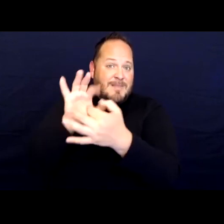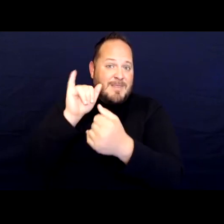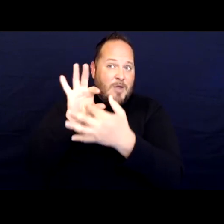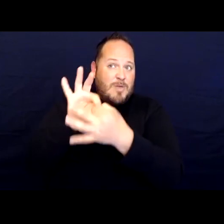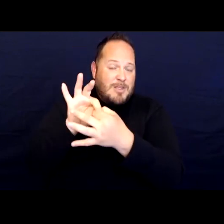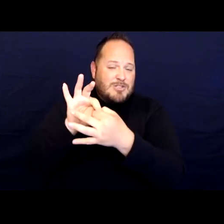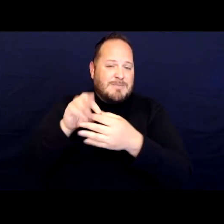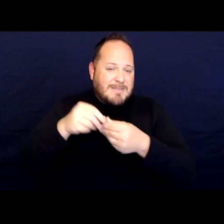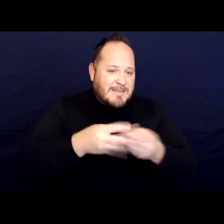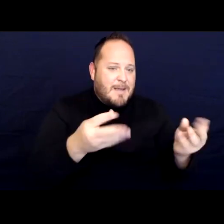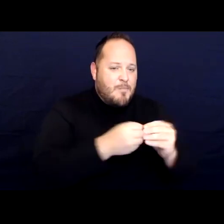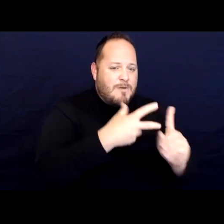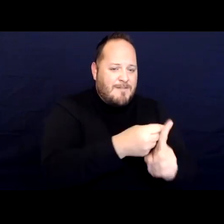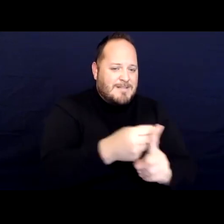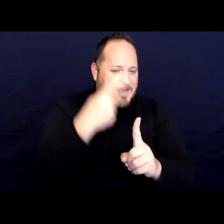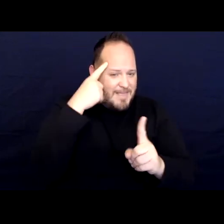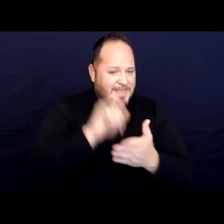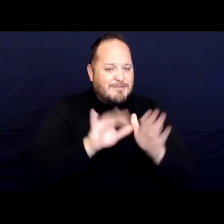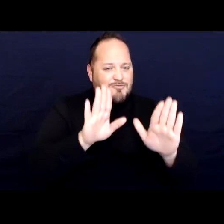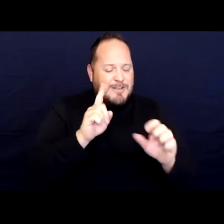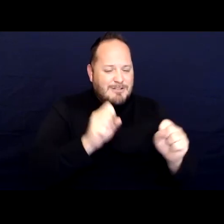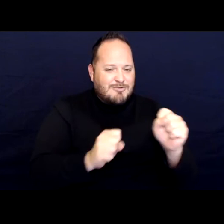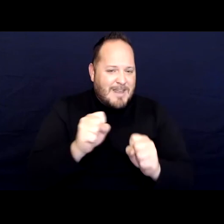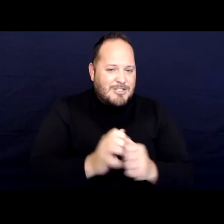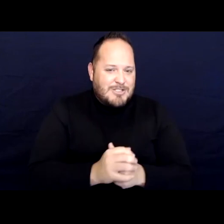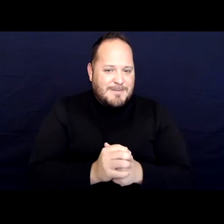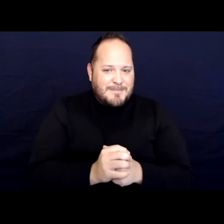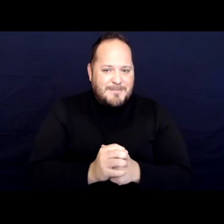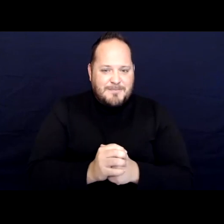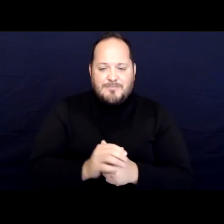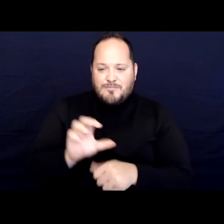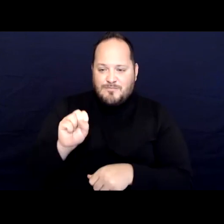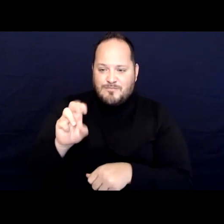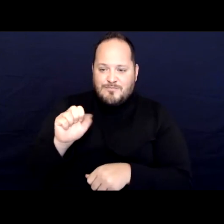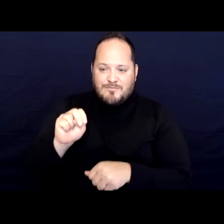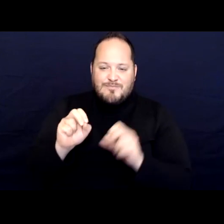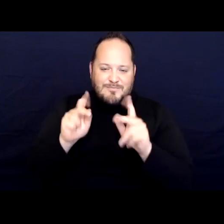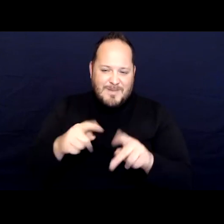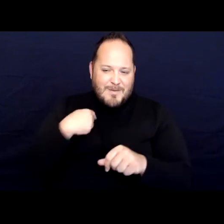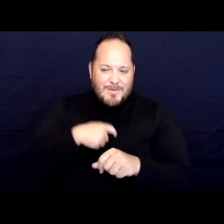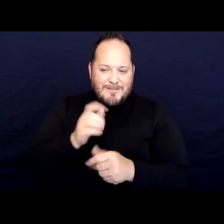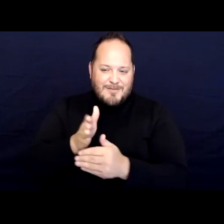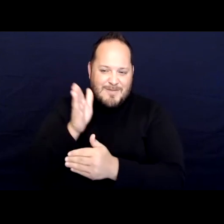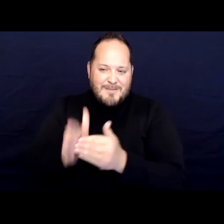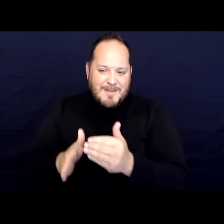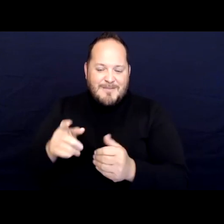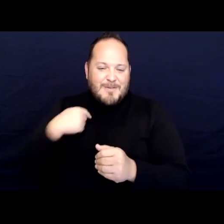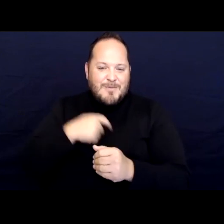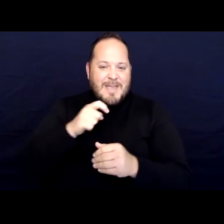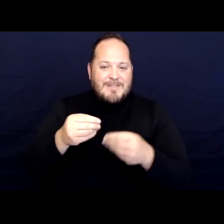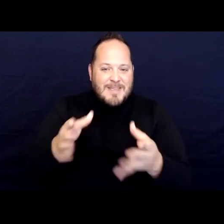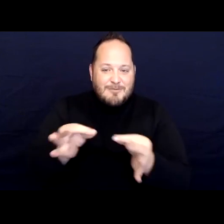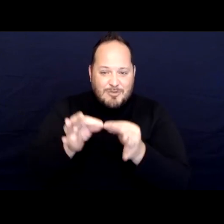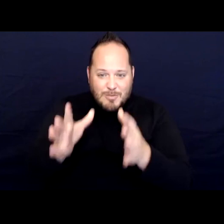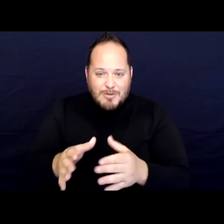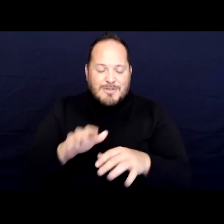there, I think that's a very good strategy. Okay, so we have to start wrapping up. We need to give all of our interpreters and our